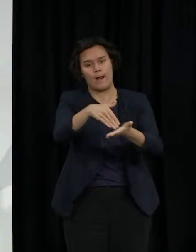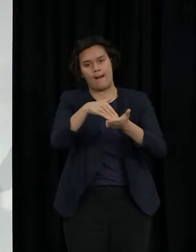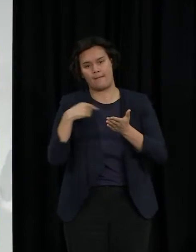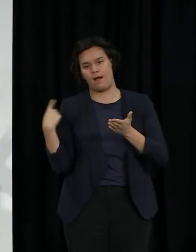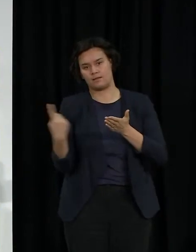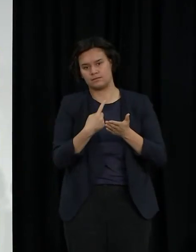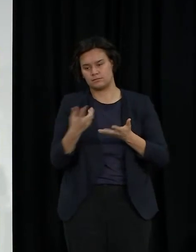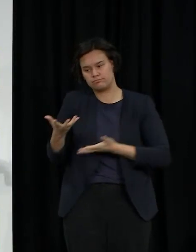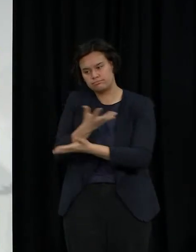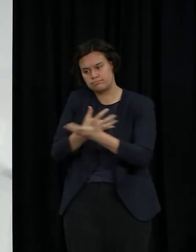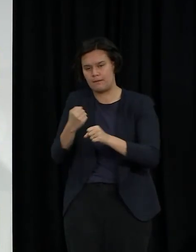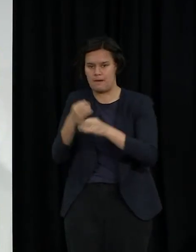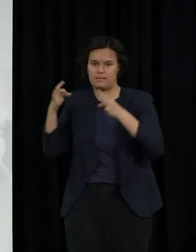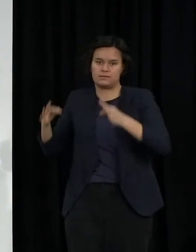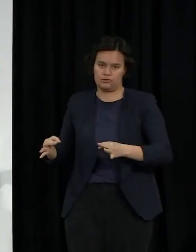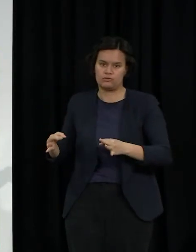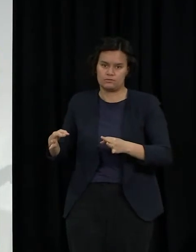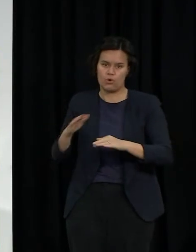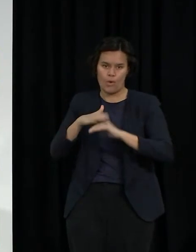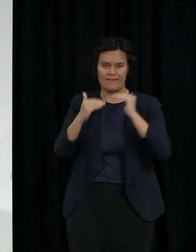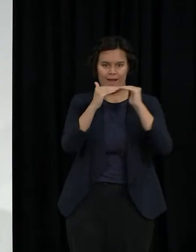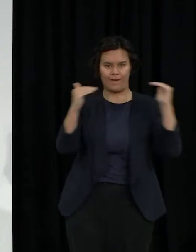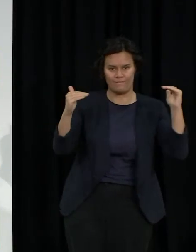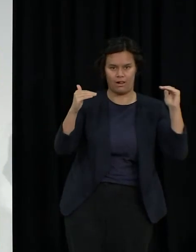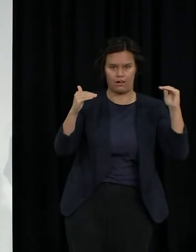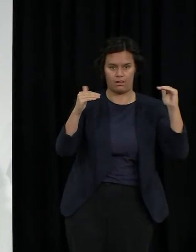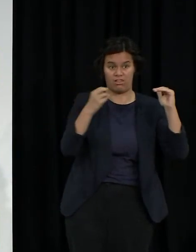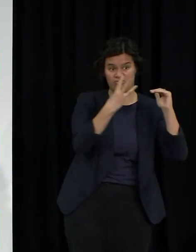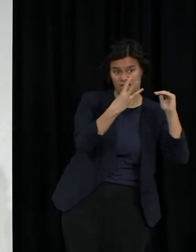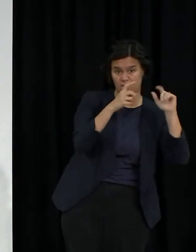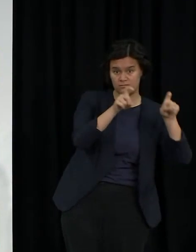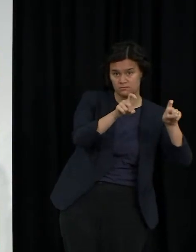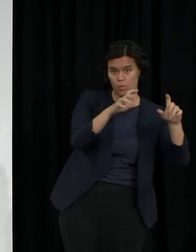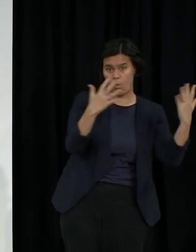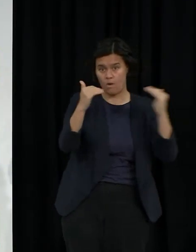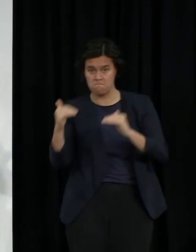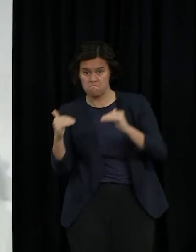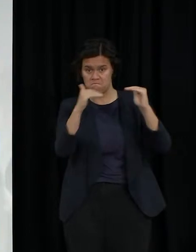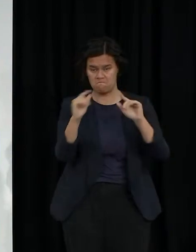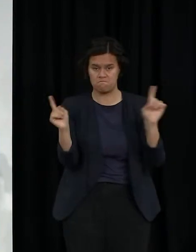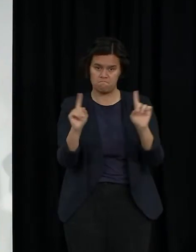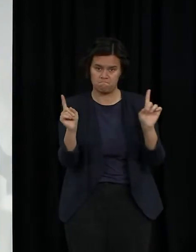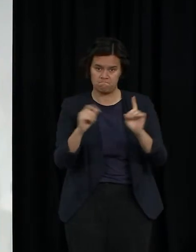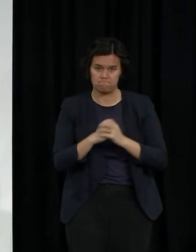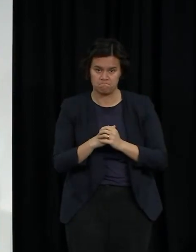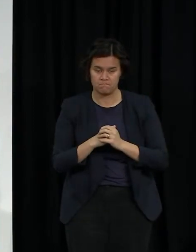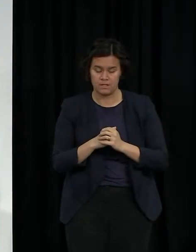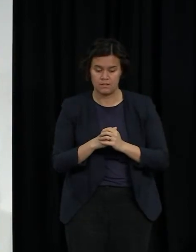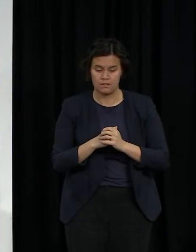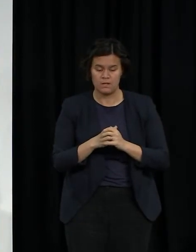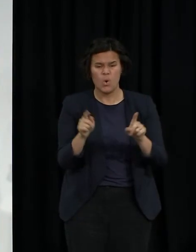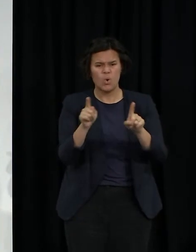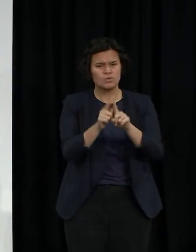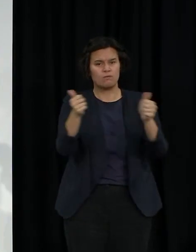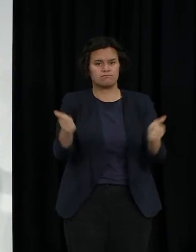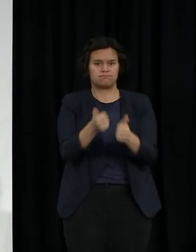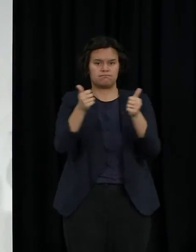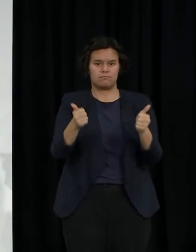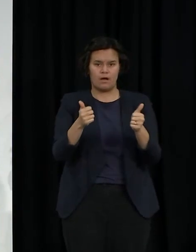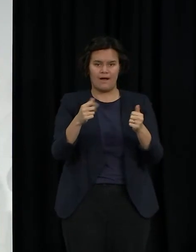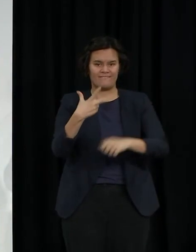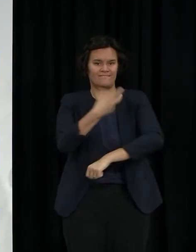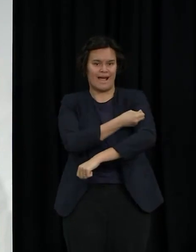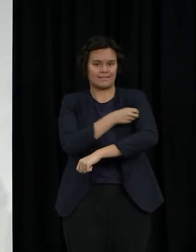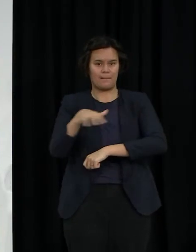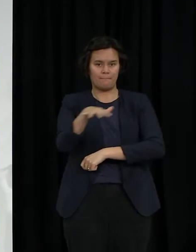under control. And of course, take the opportunity this weekend to be vaccinated as well. There are still many places available